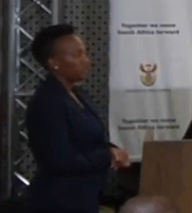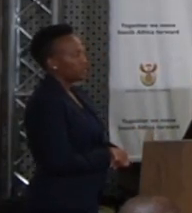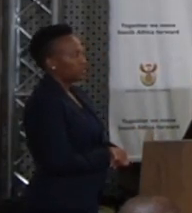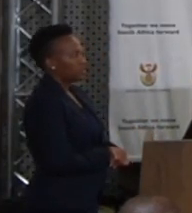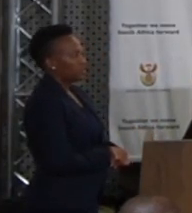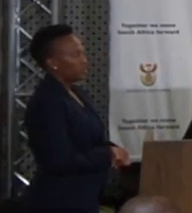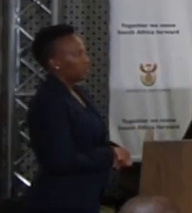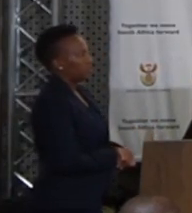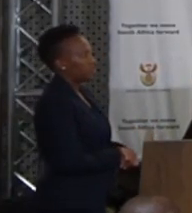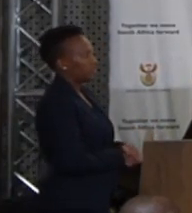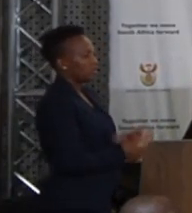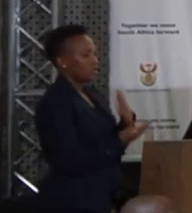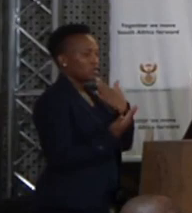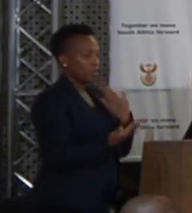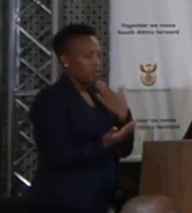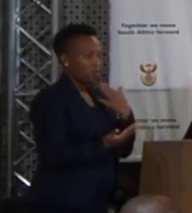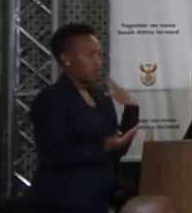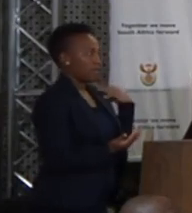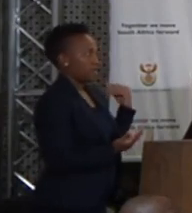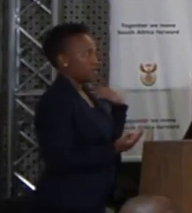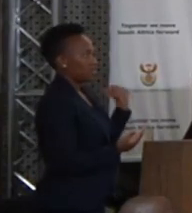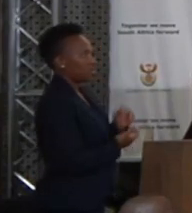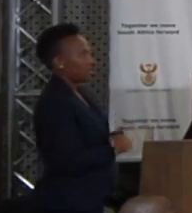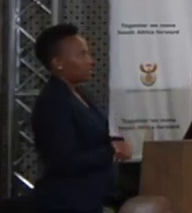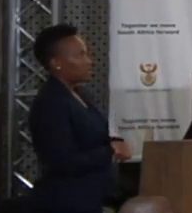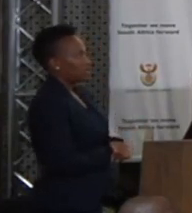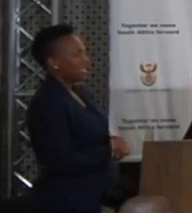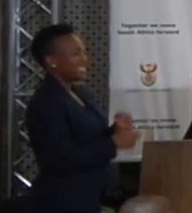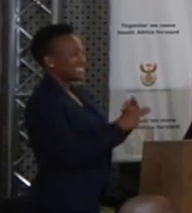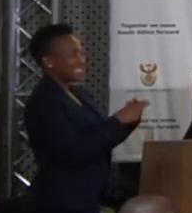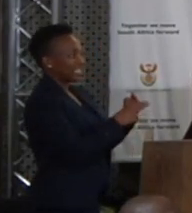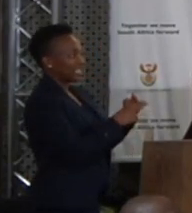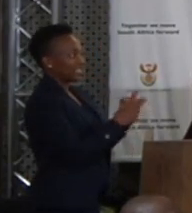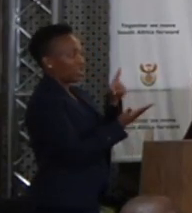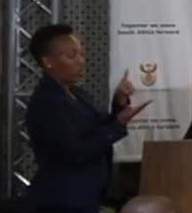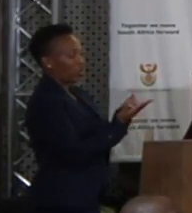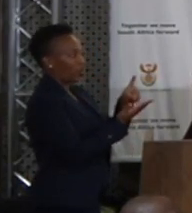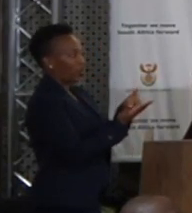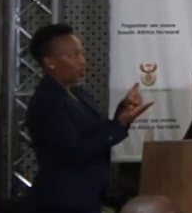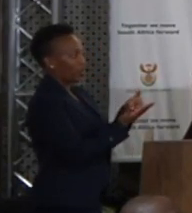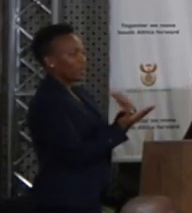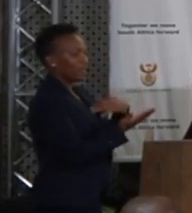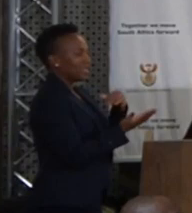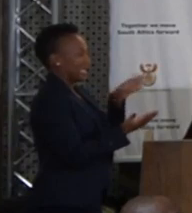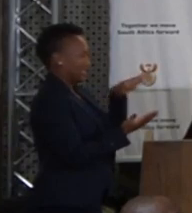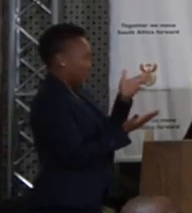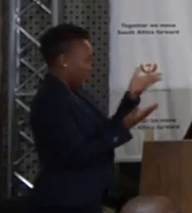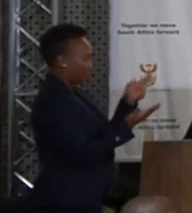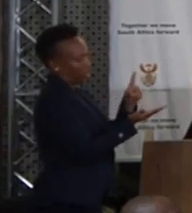Ngiyabonga minister I sanitation ngesiZulu ngeza ngasese